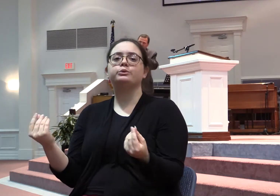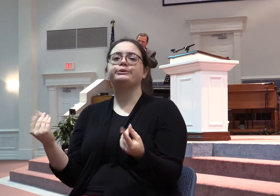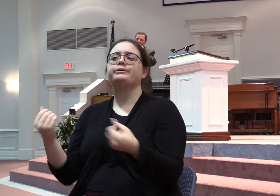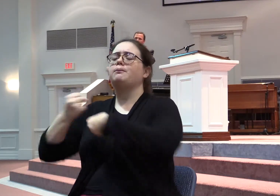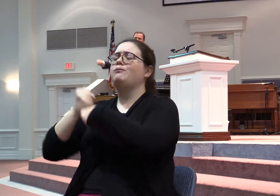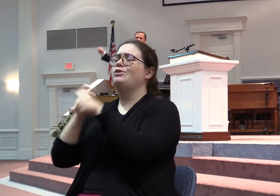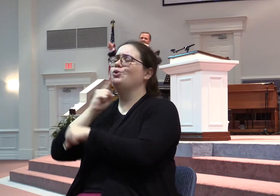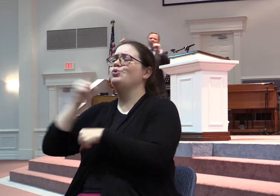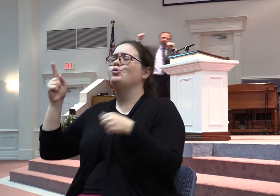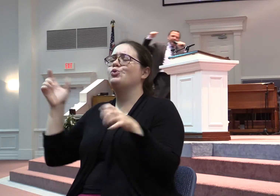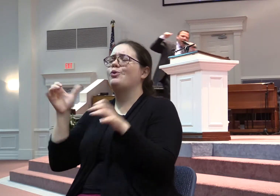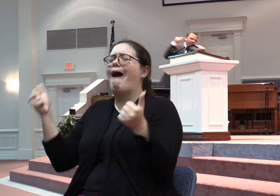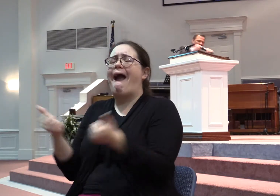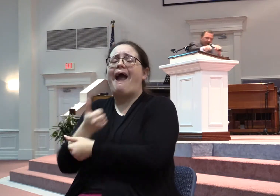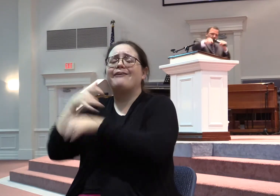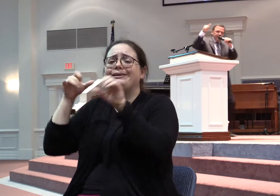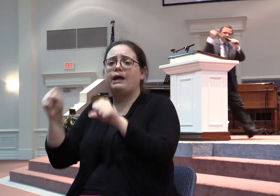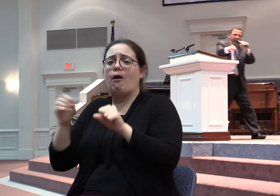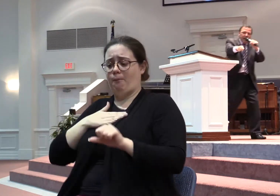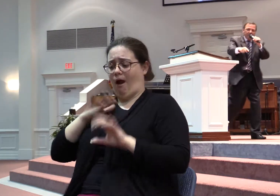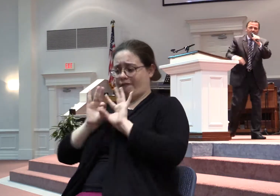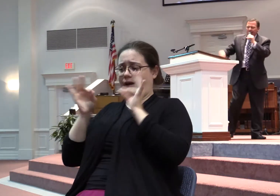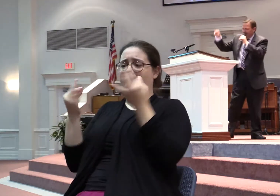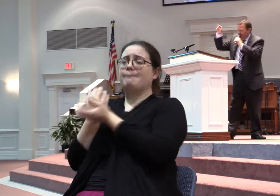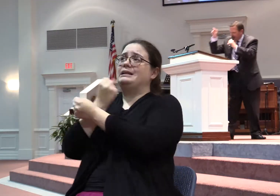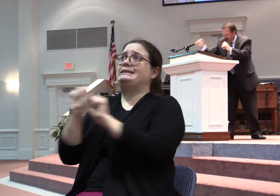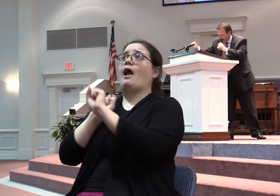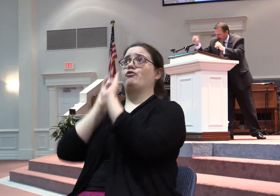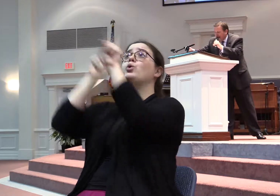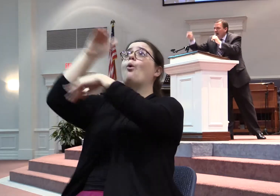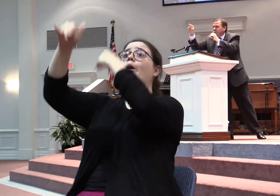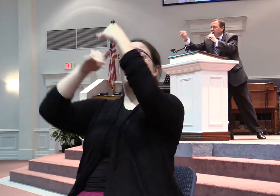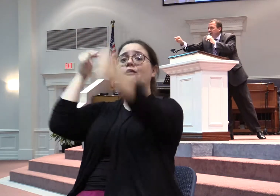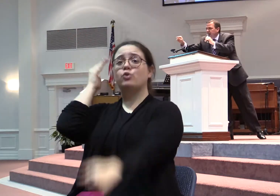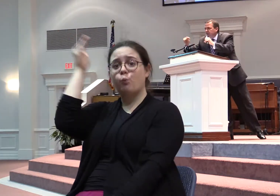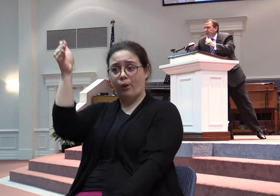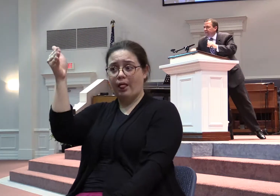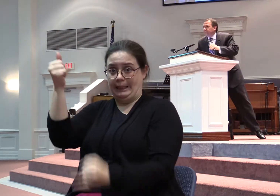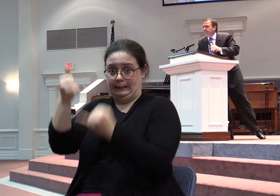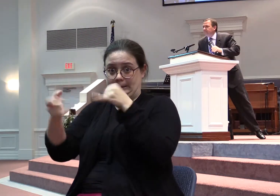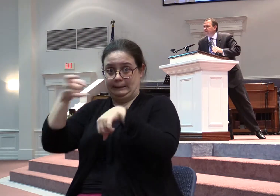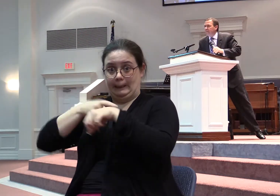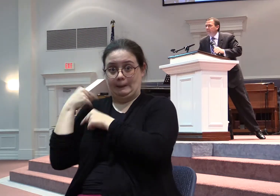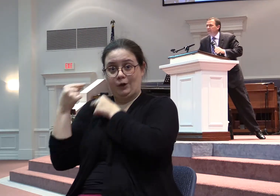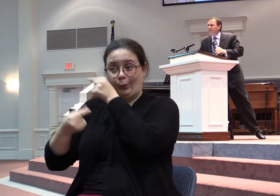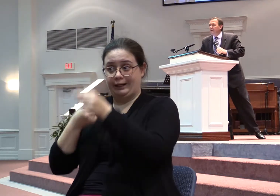we do everything we can to get our family saved in this end time generation.